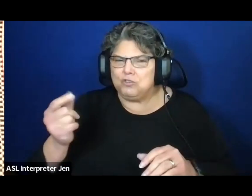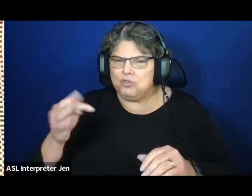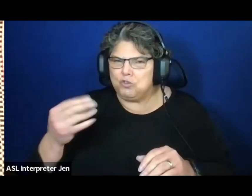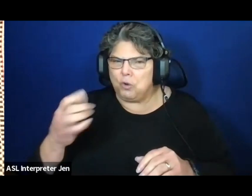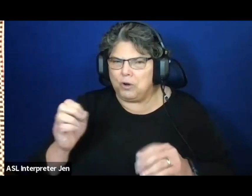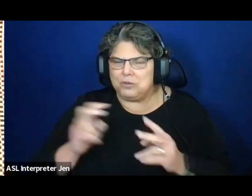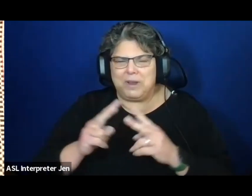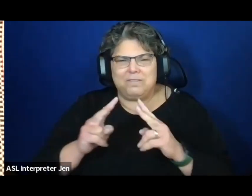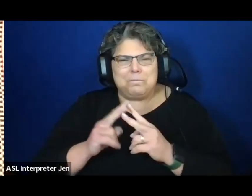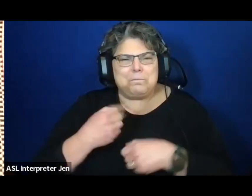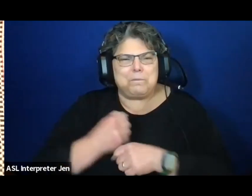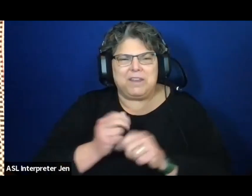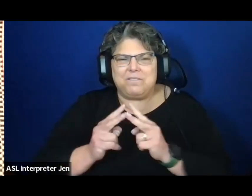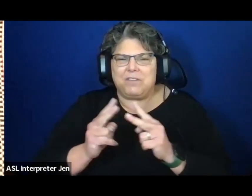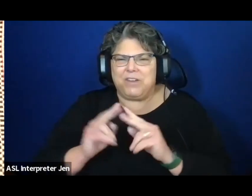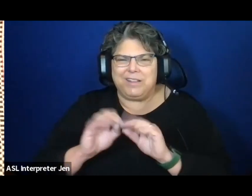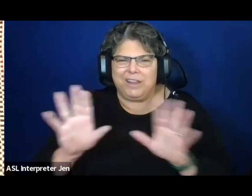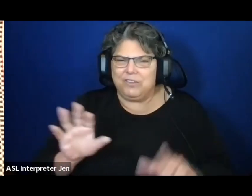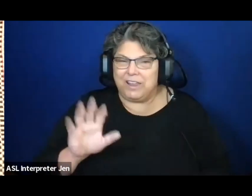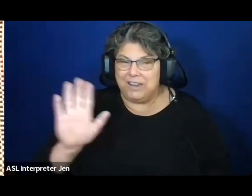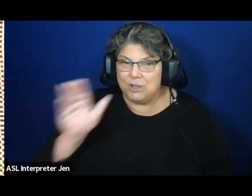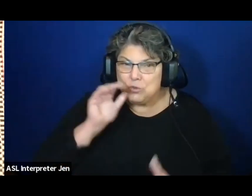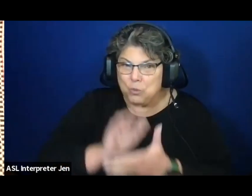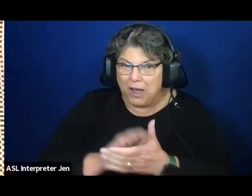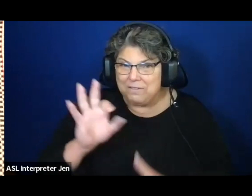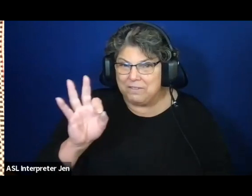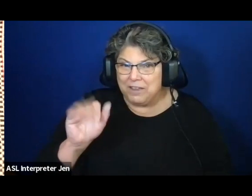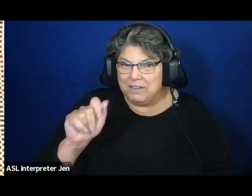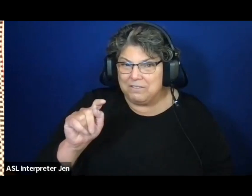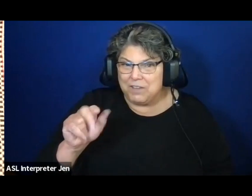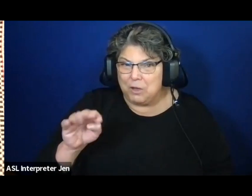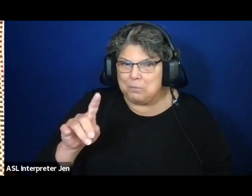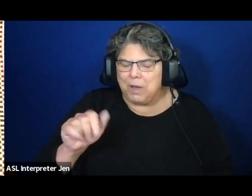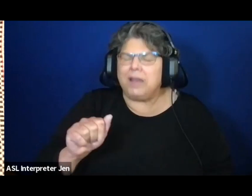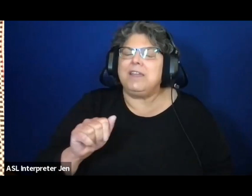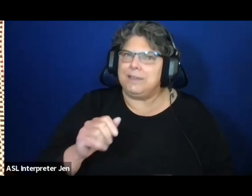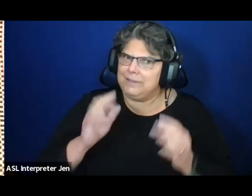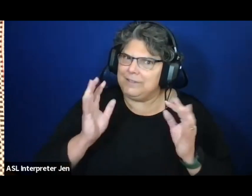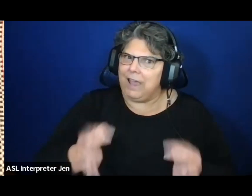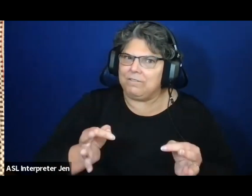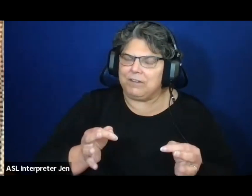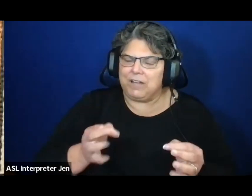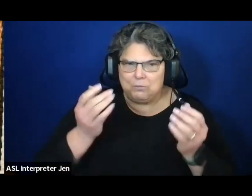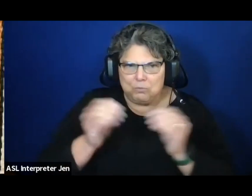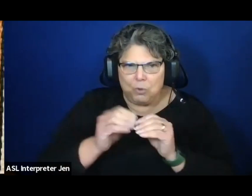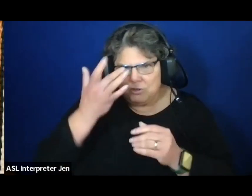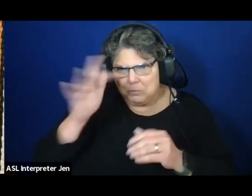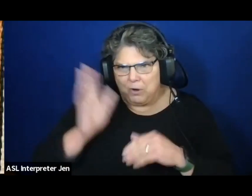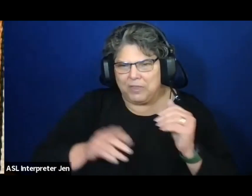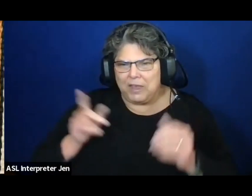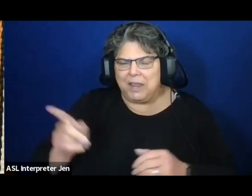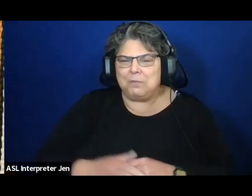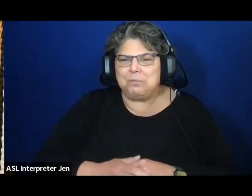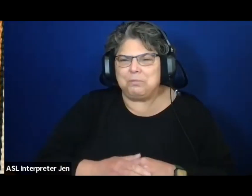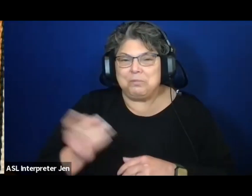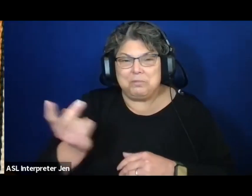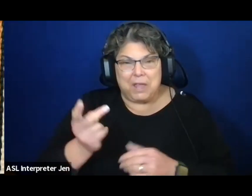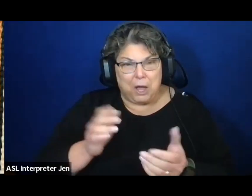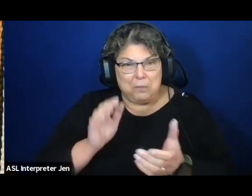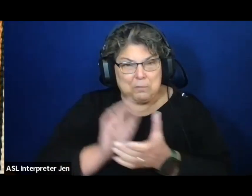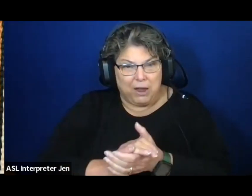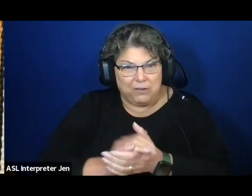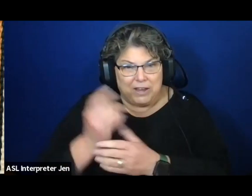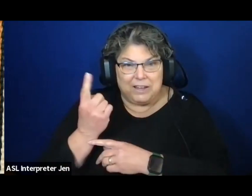that Fatmata is decidedly smarter than him. So they married last year